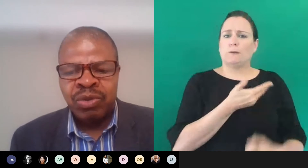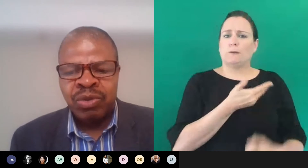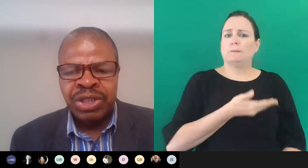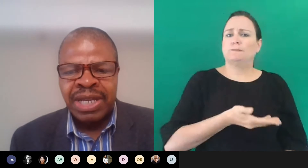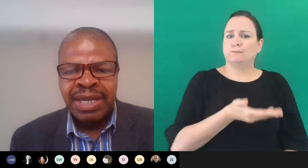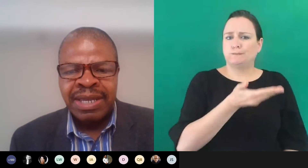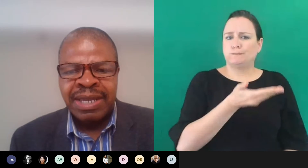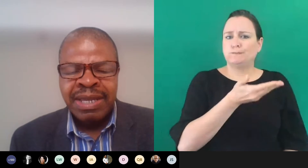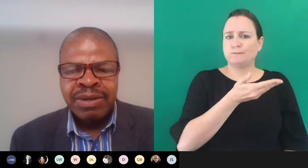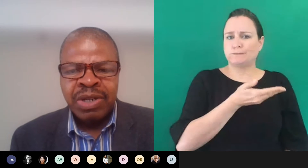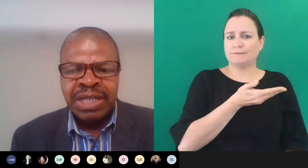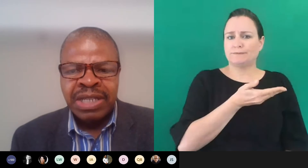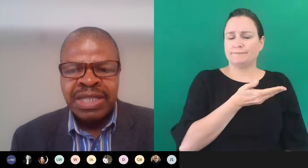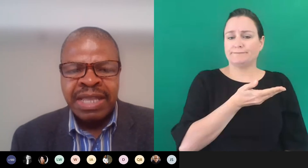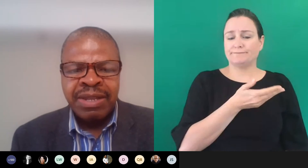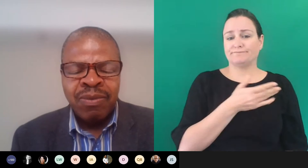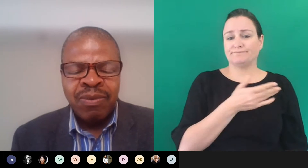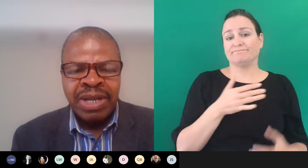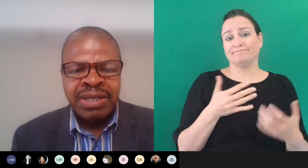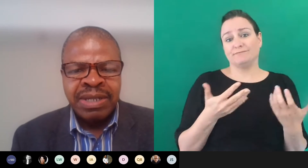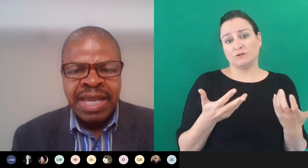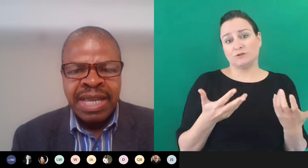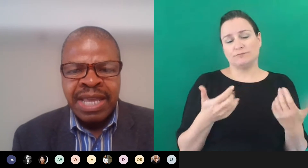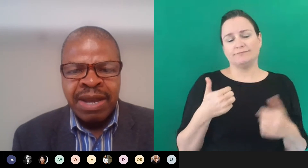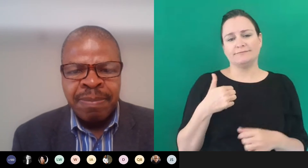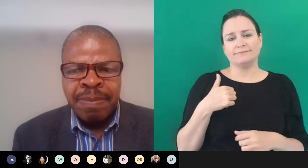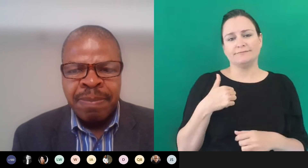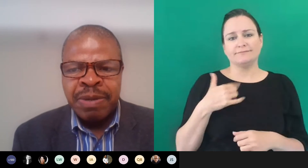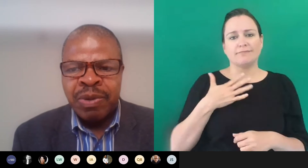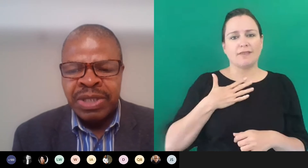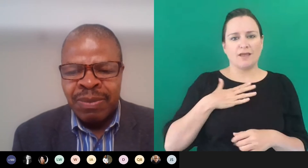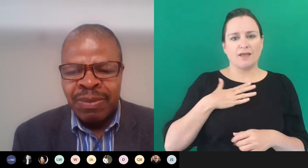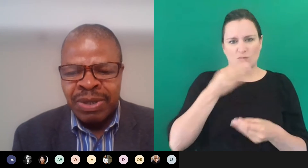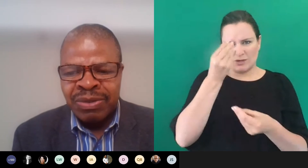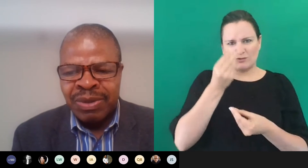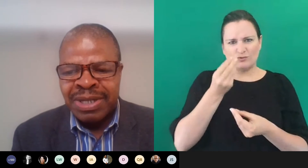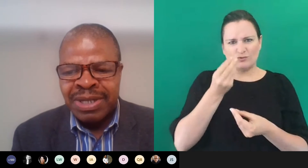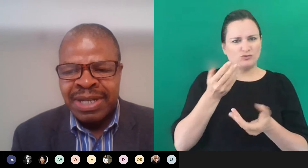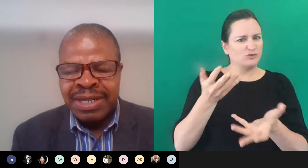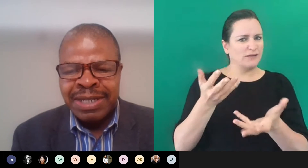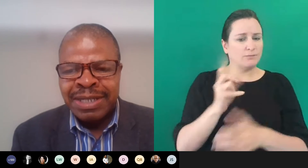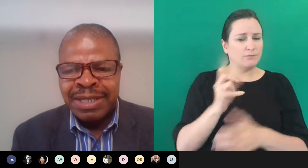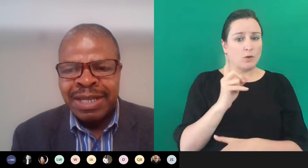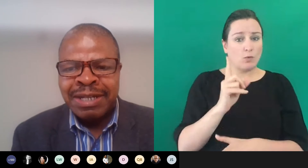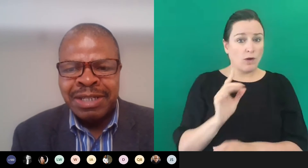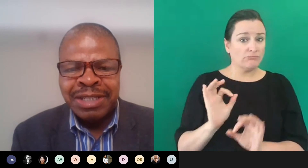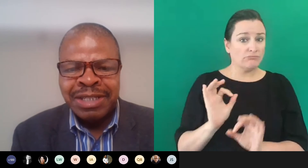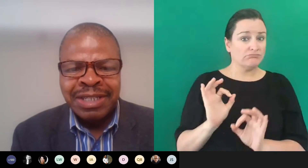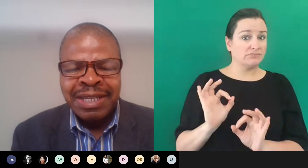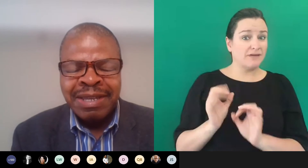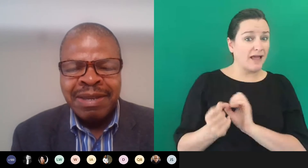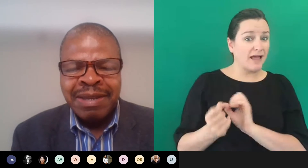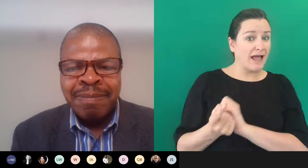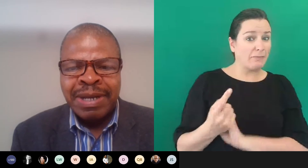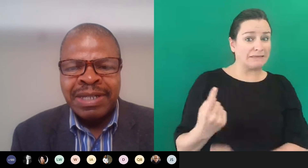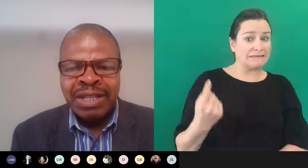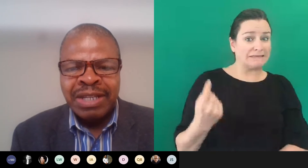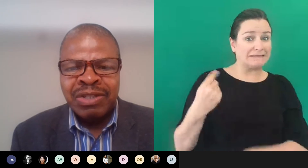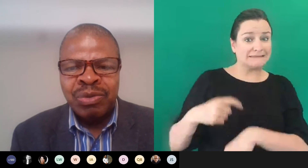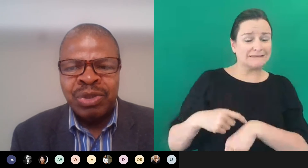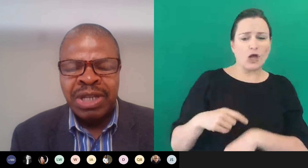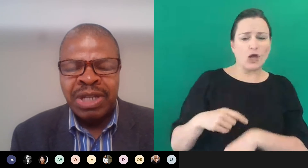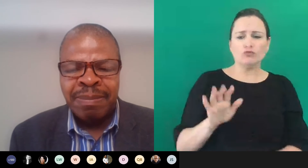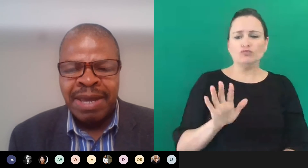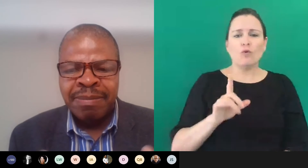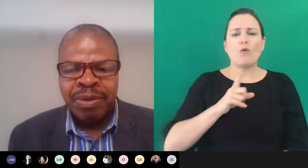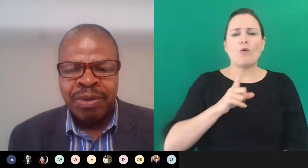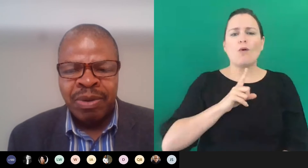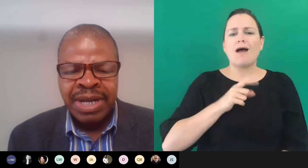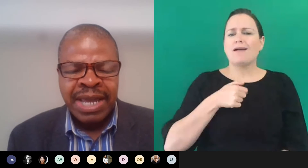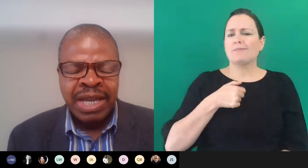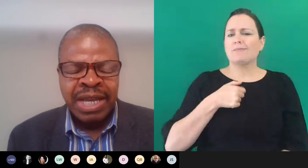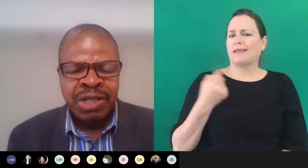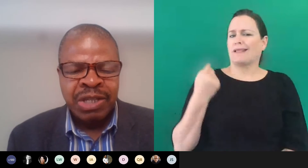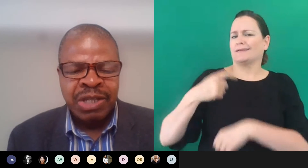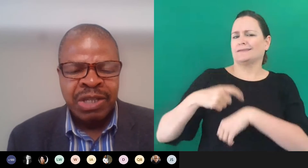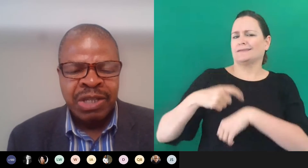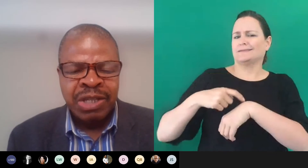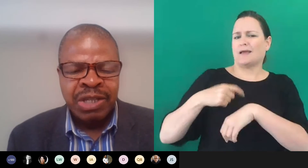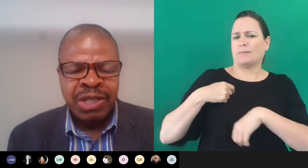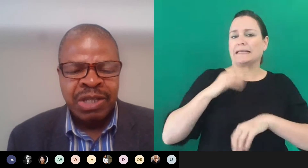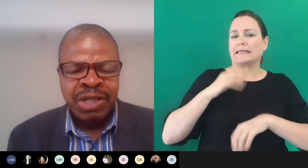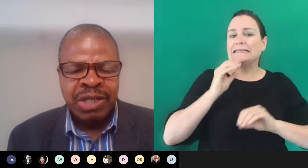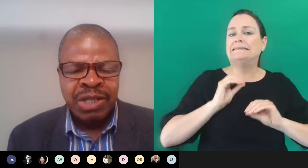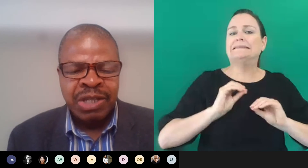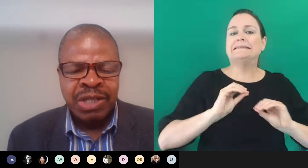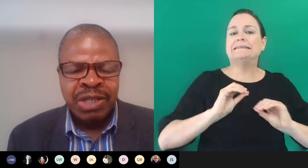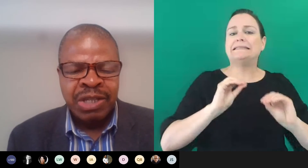just decided to share not exactly what really happened, because I was not necessarily teaching, but just to share my broader experience.